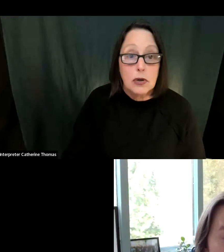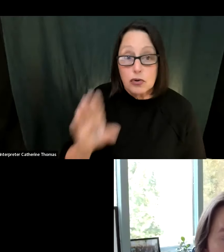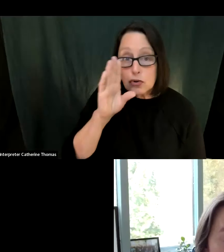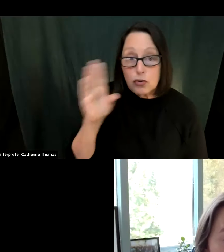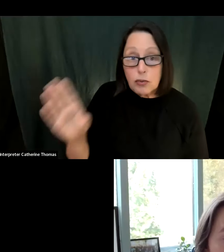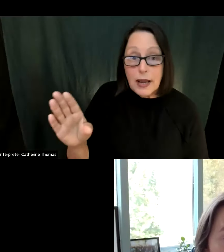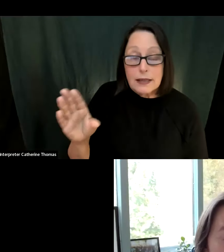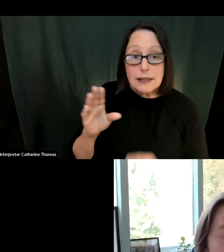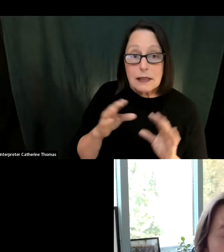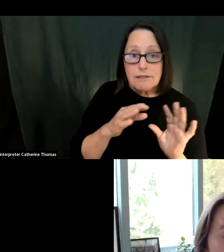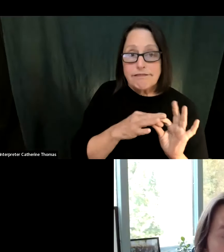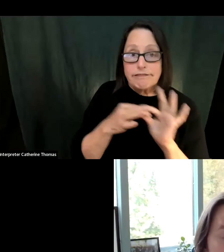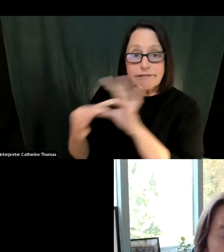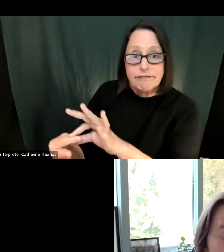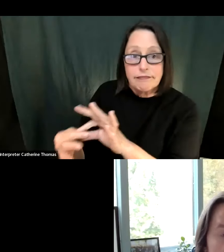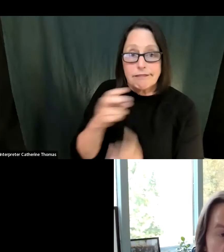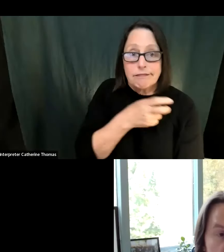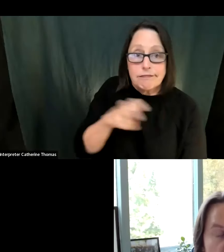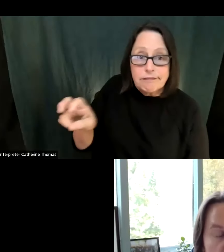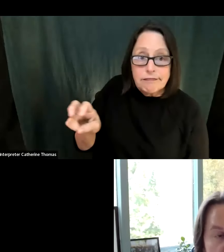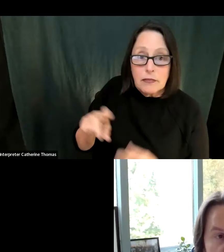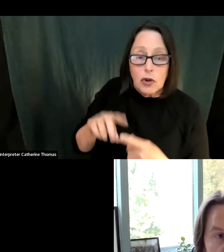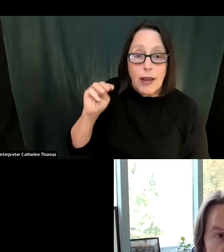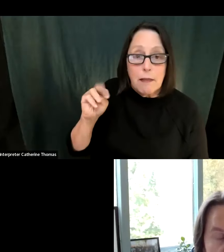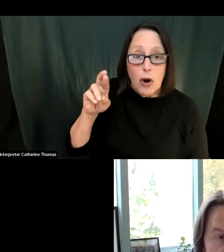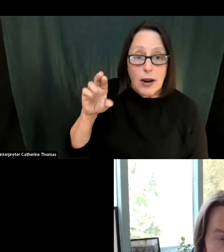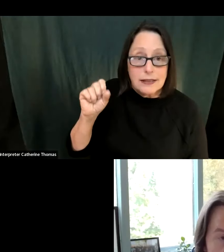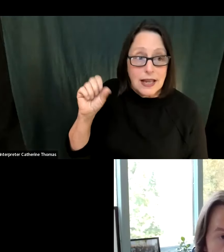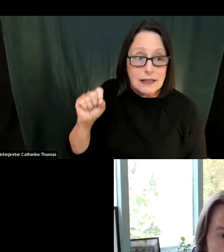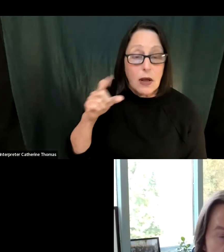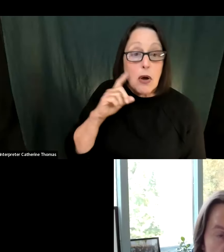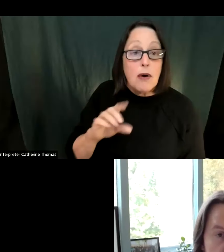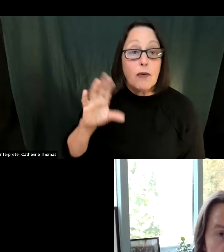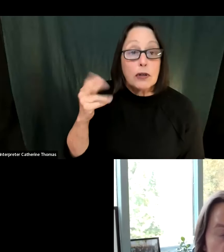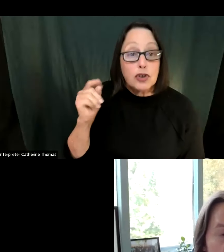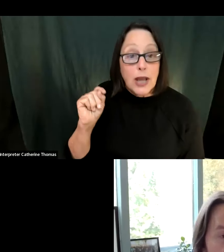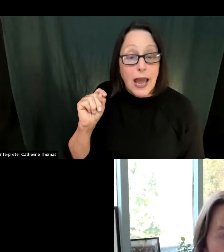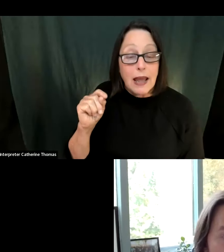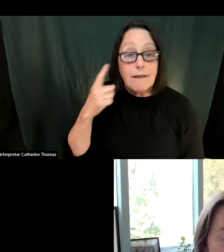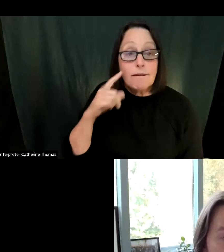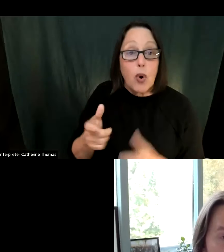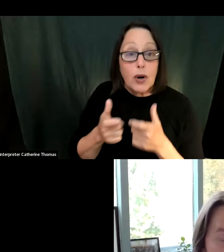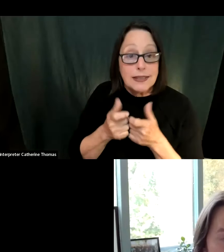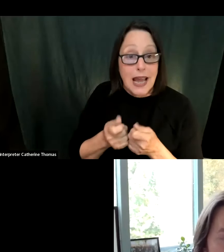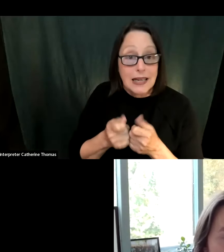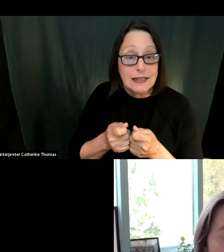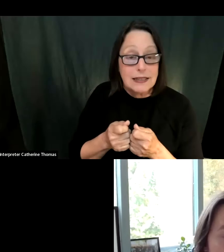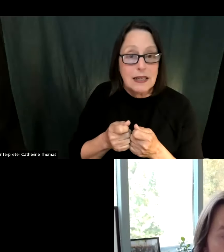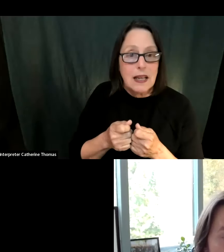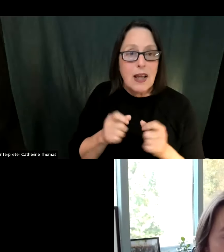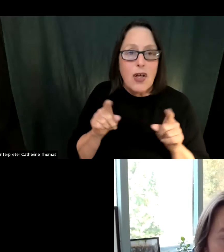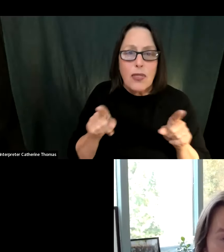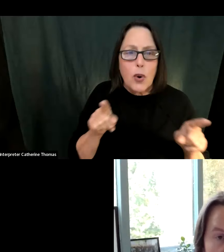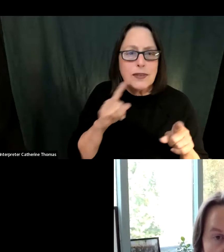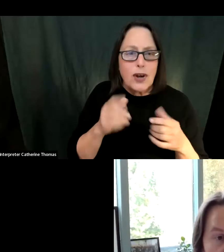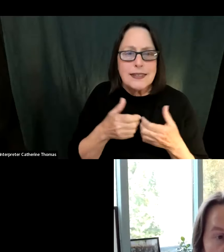to MMRS. So in the context of chat and text, it's those modalities are completely separate and on a